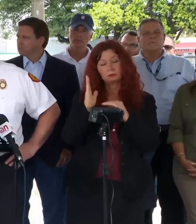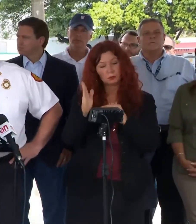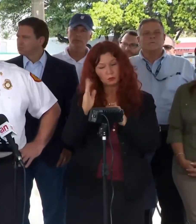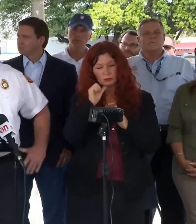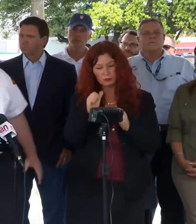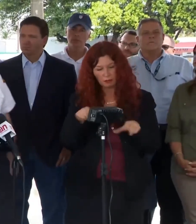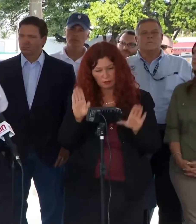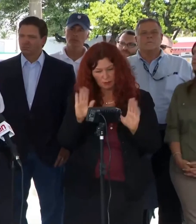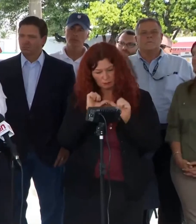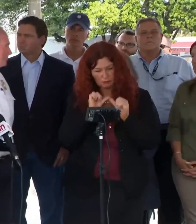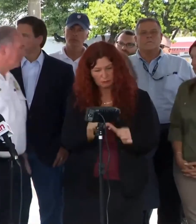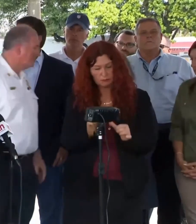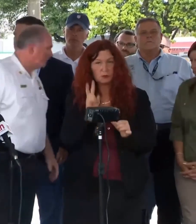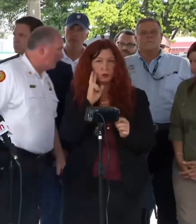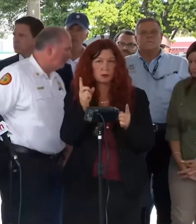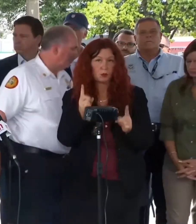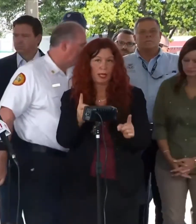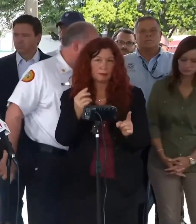Thank you.